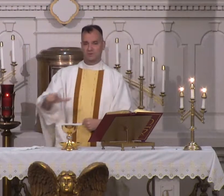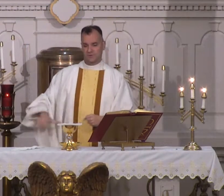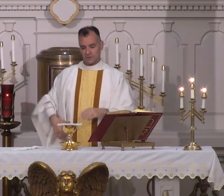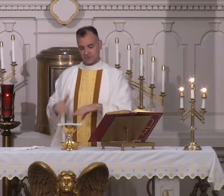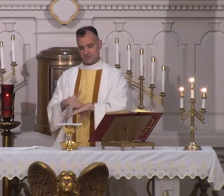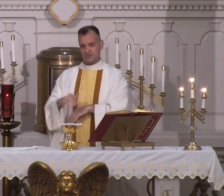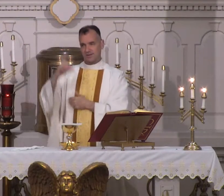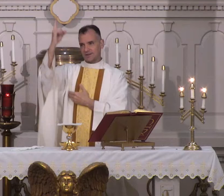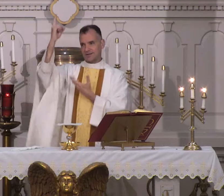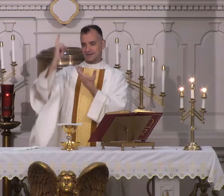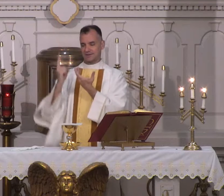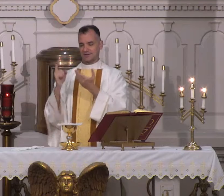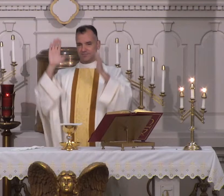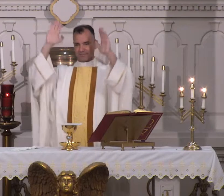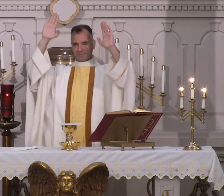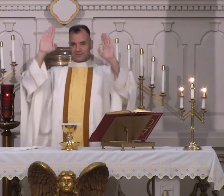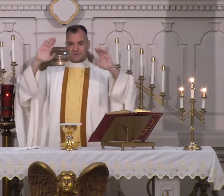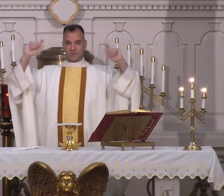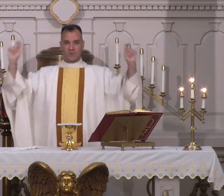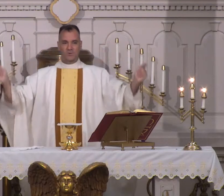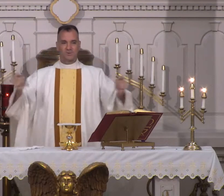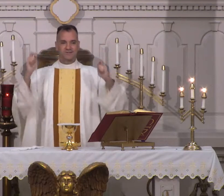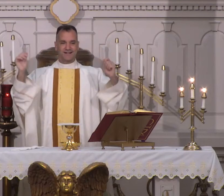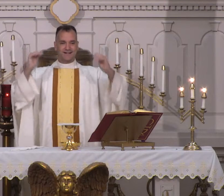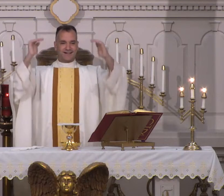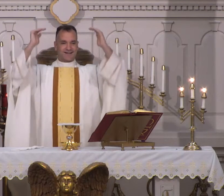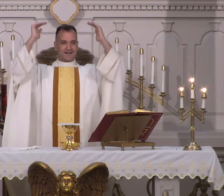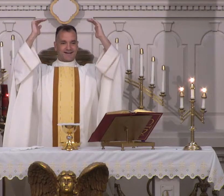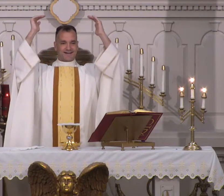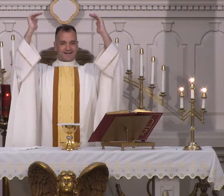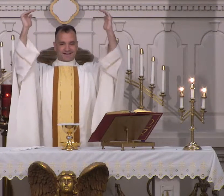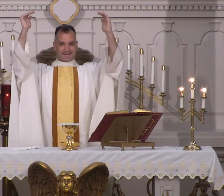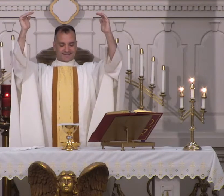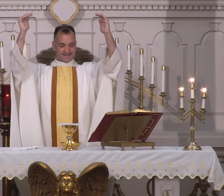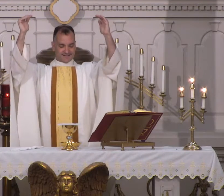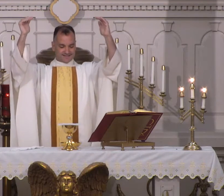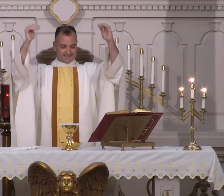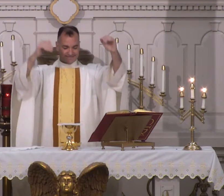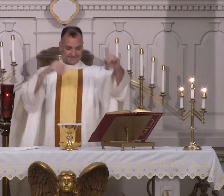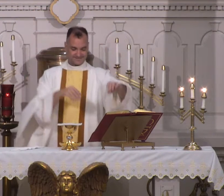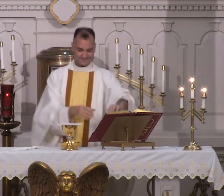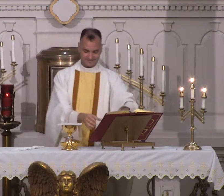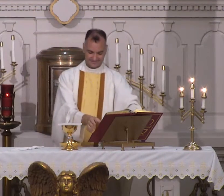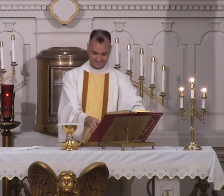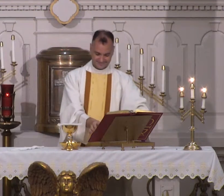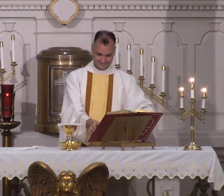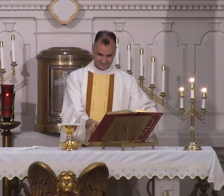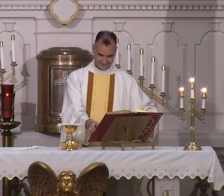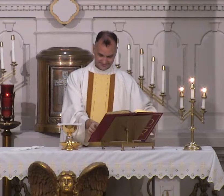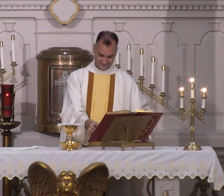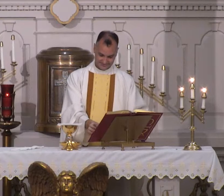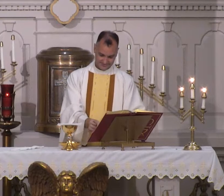highest. Blessed is he who comes in the name of the Lord. Hosanna in the highest.